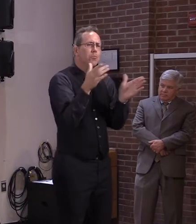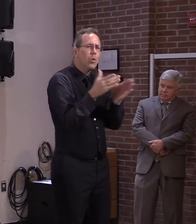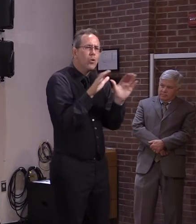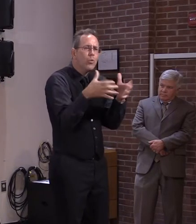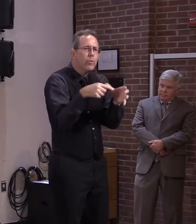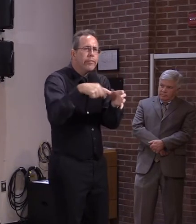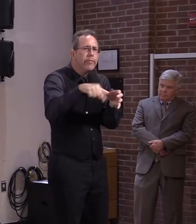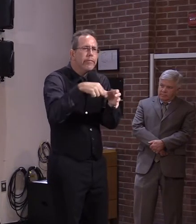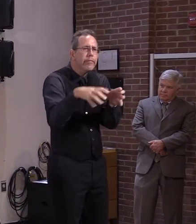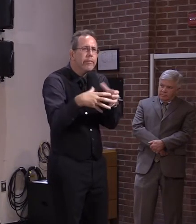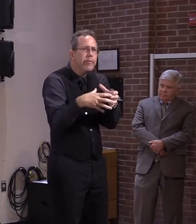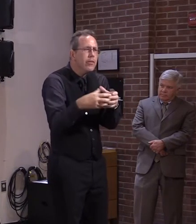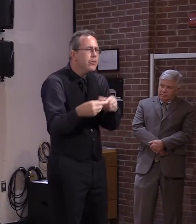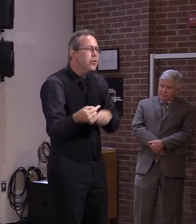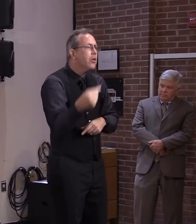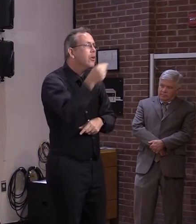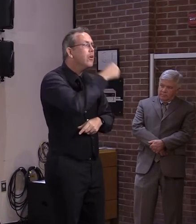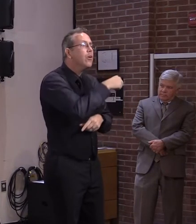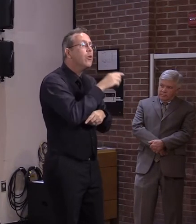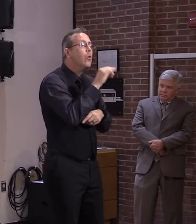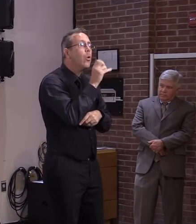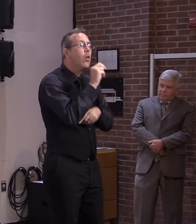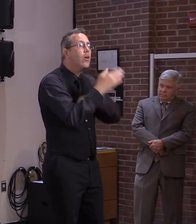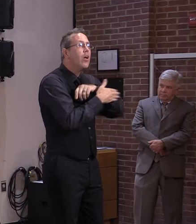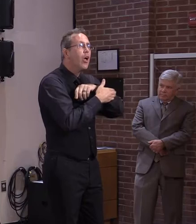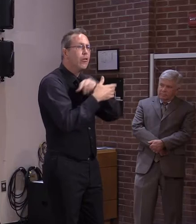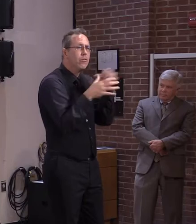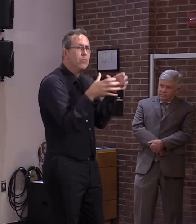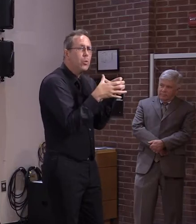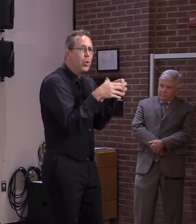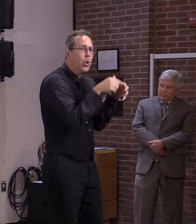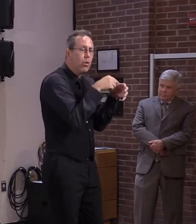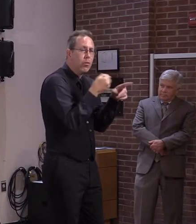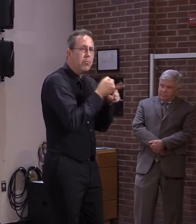a highly transmittable disease,